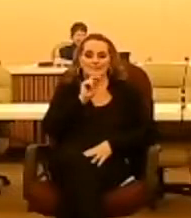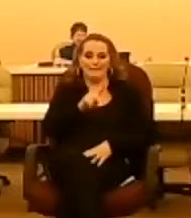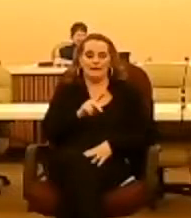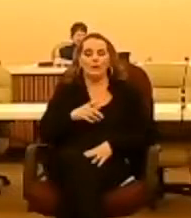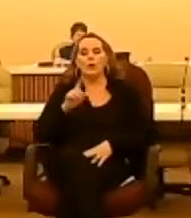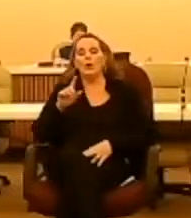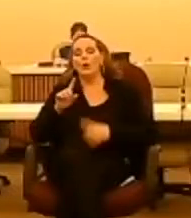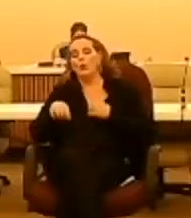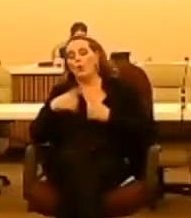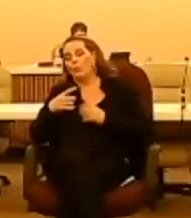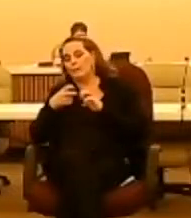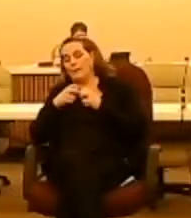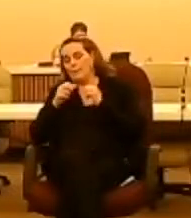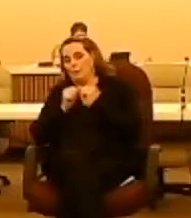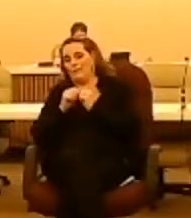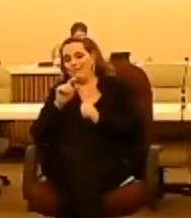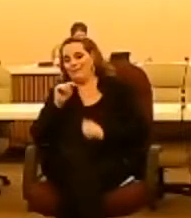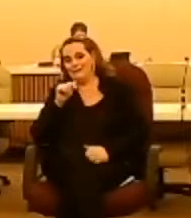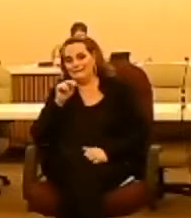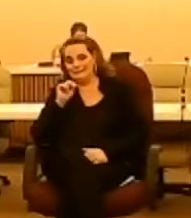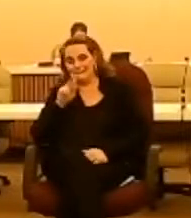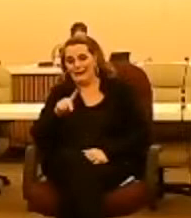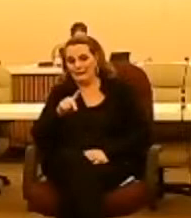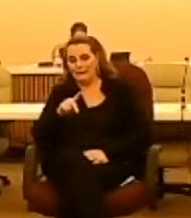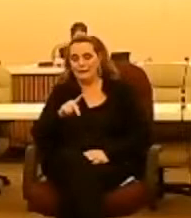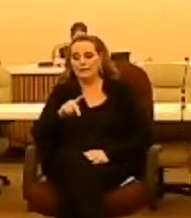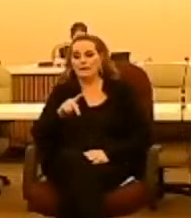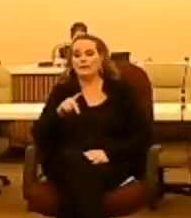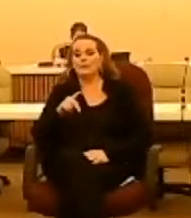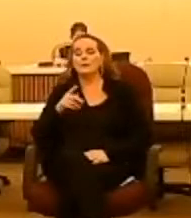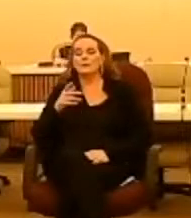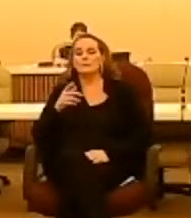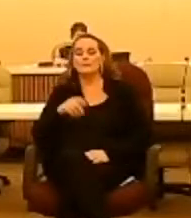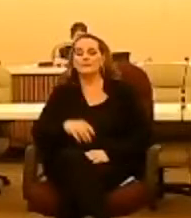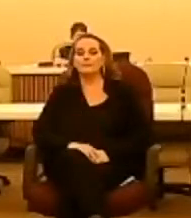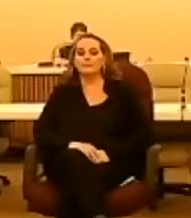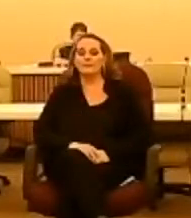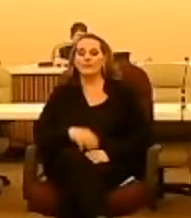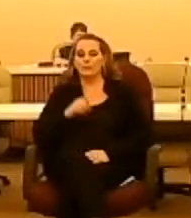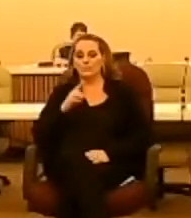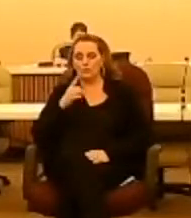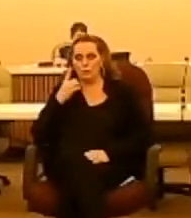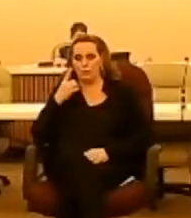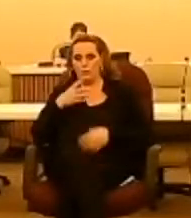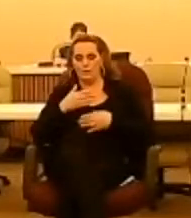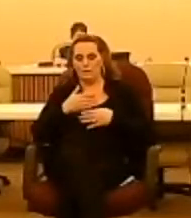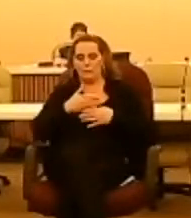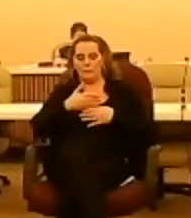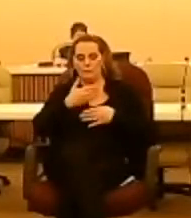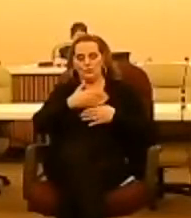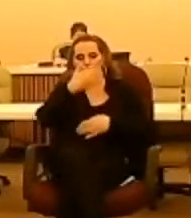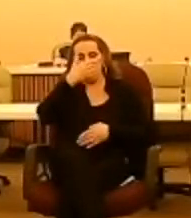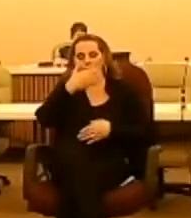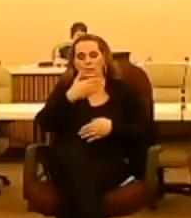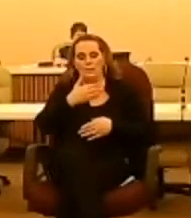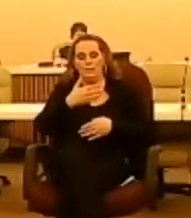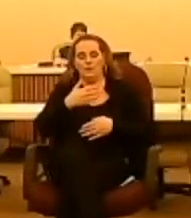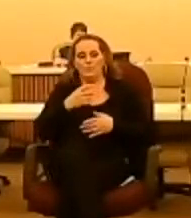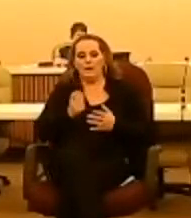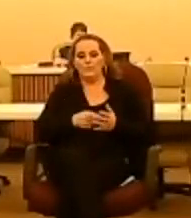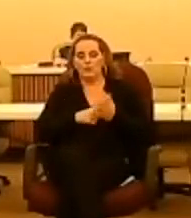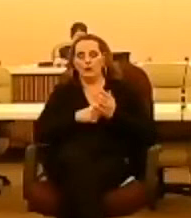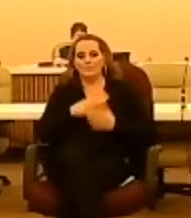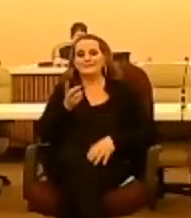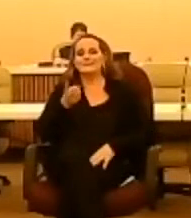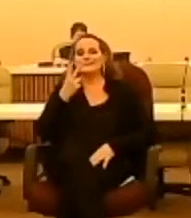was with the tank, with Mr. Lingo, it was one wall. And the requirement is to be 2